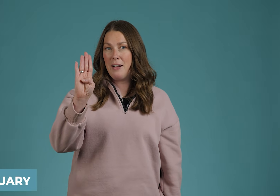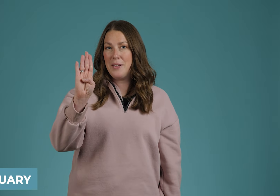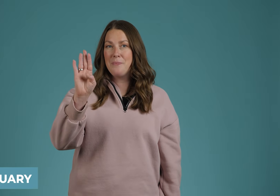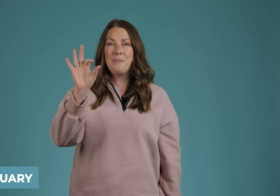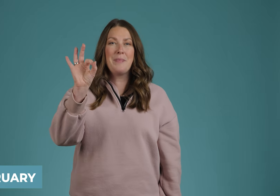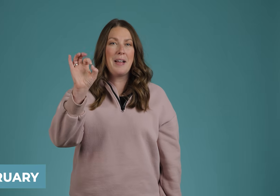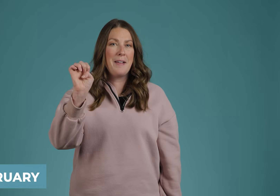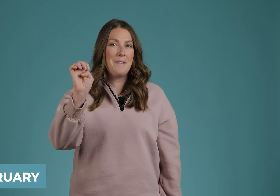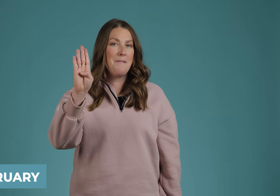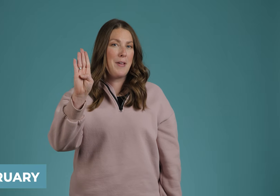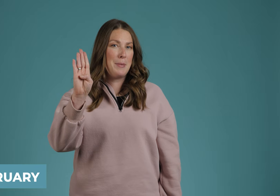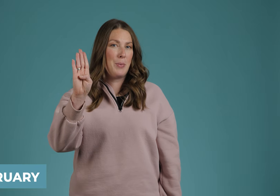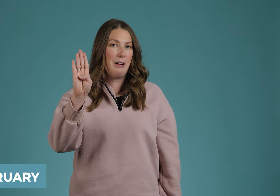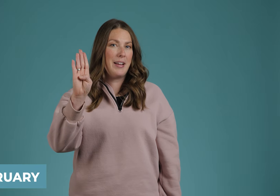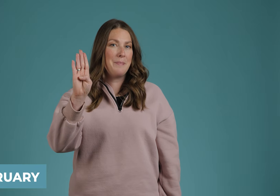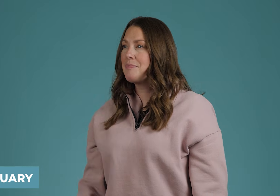February. February.